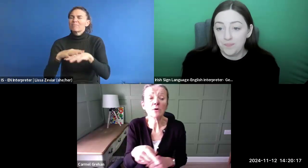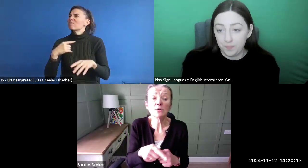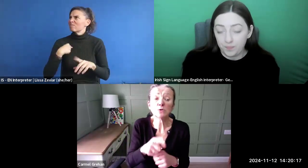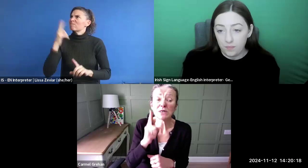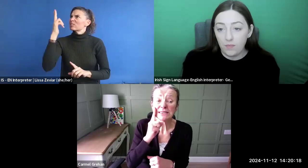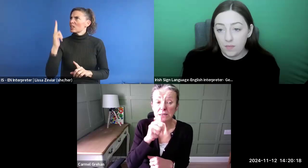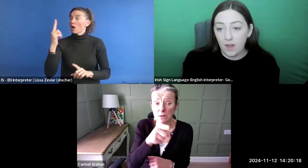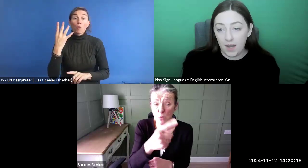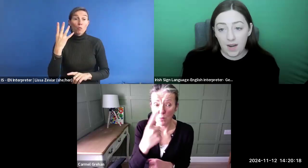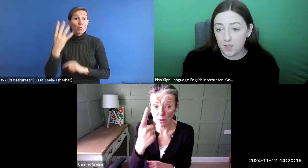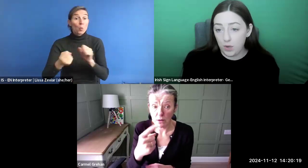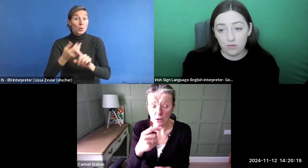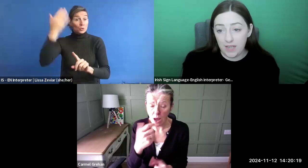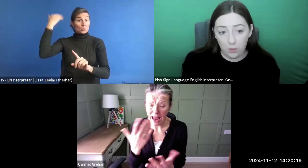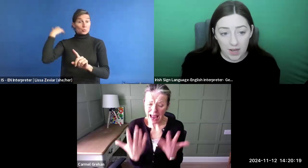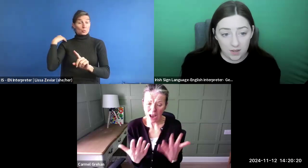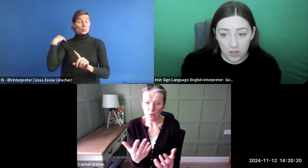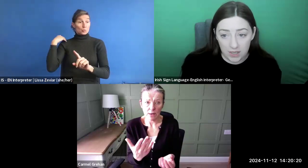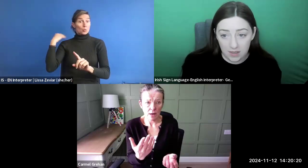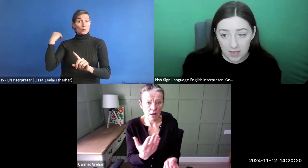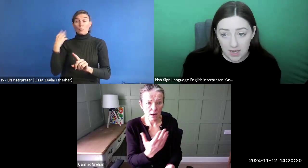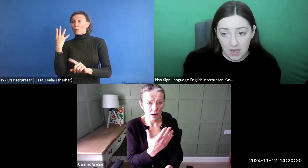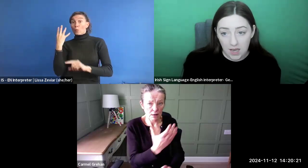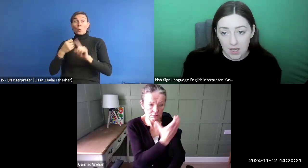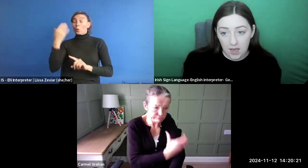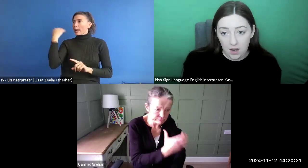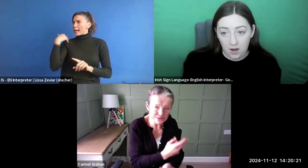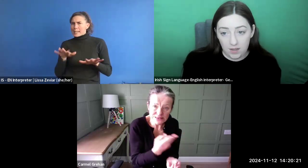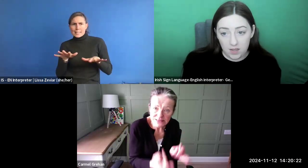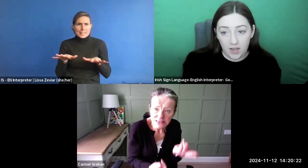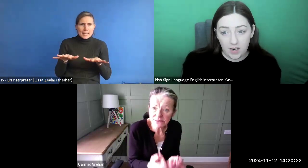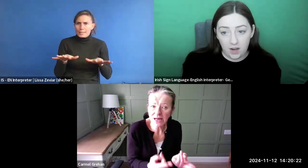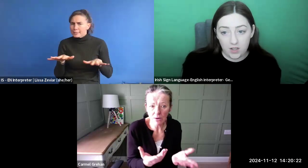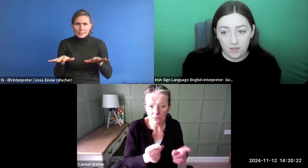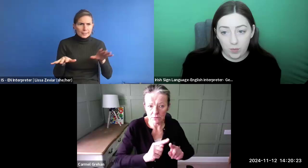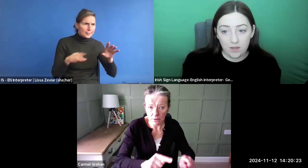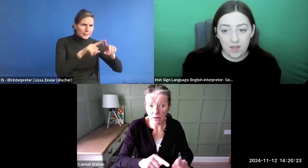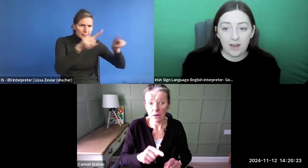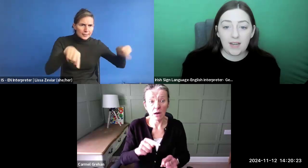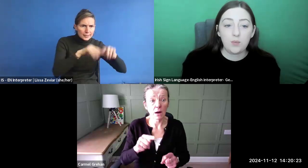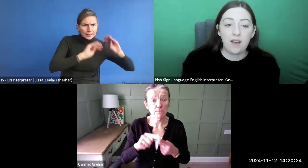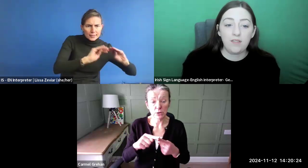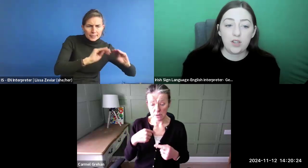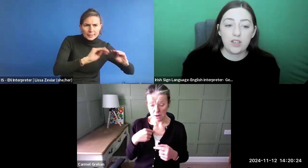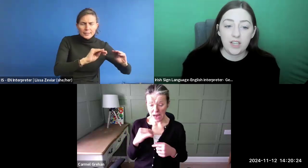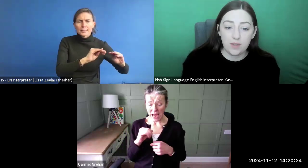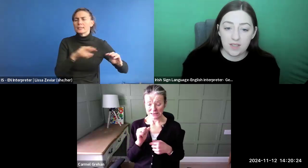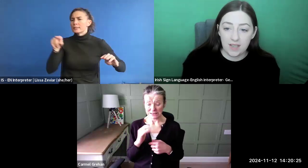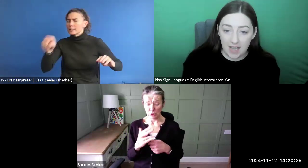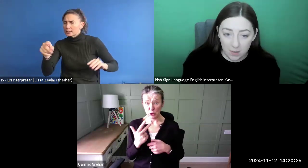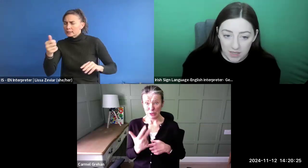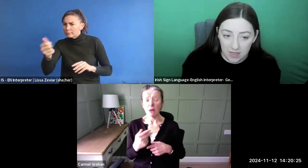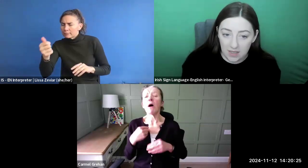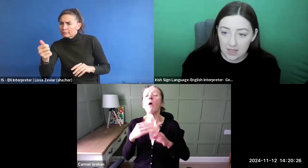ago, and it has worked really well. So as you can see on the slide here, I just have to break them down, and we have the